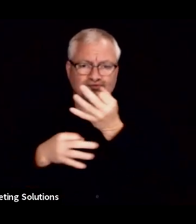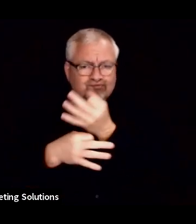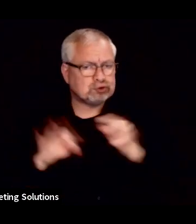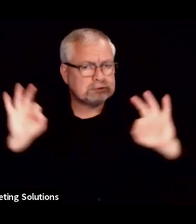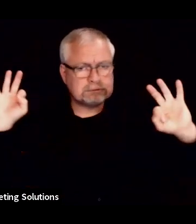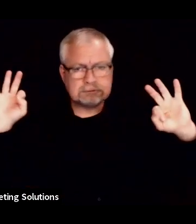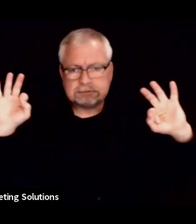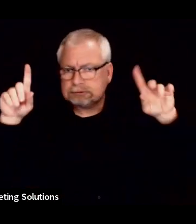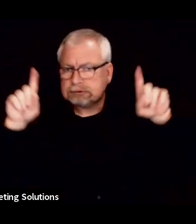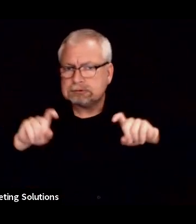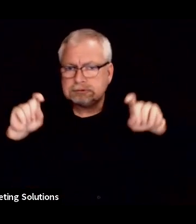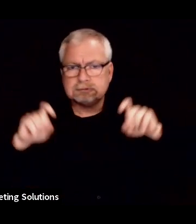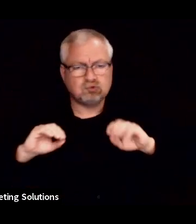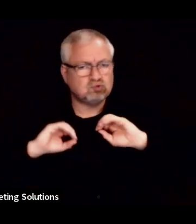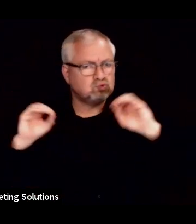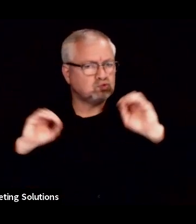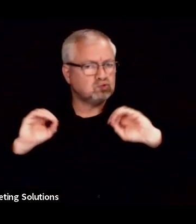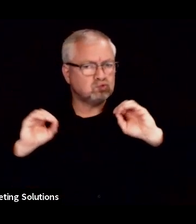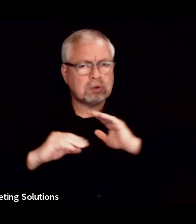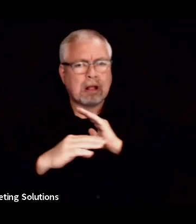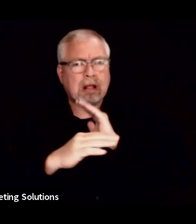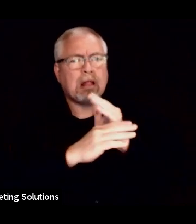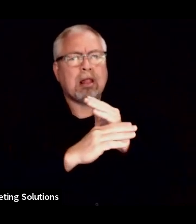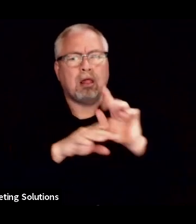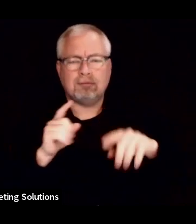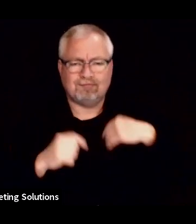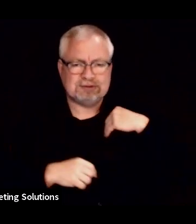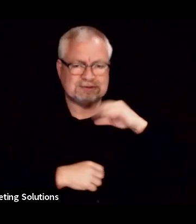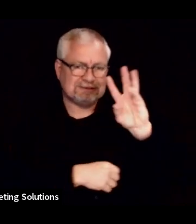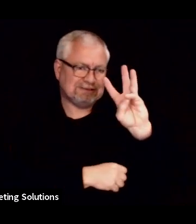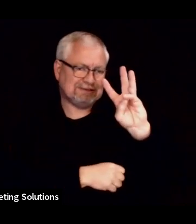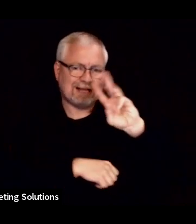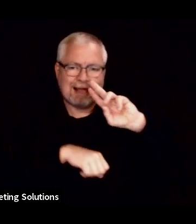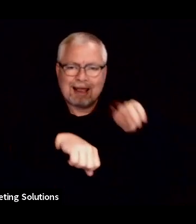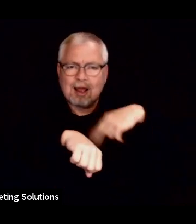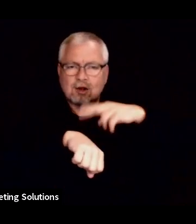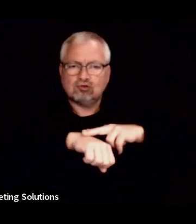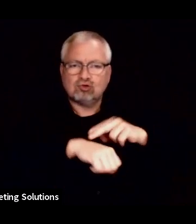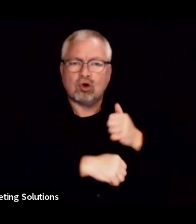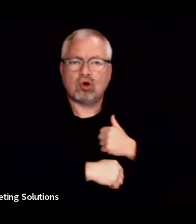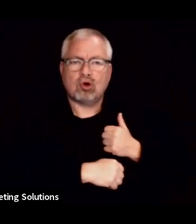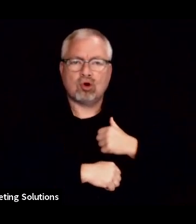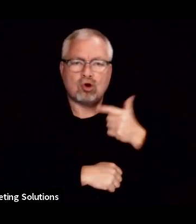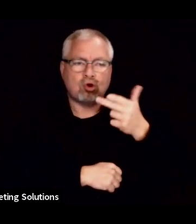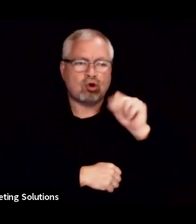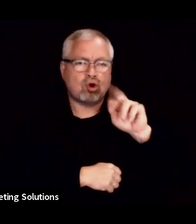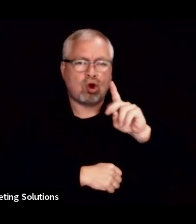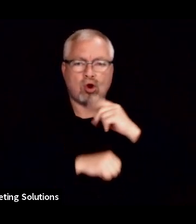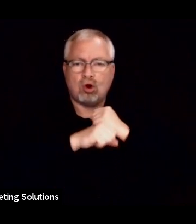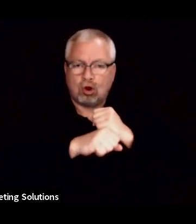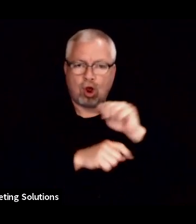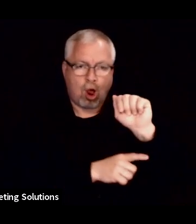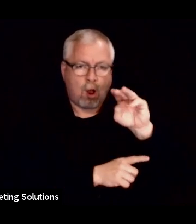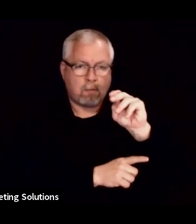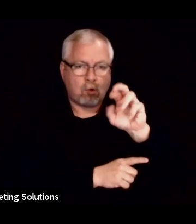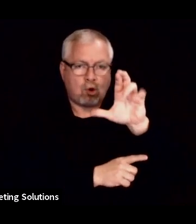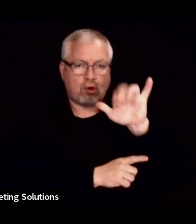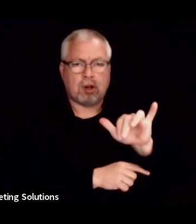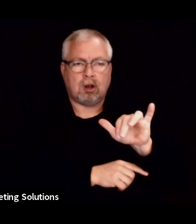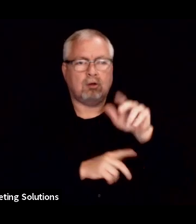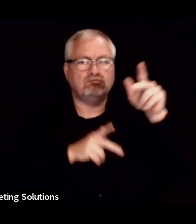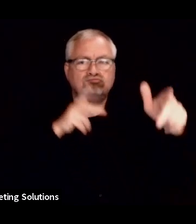6 National Guard Armory locations across the state throughout the holiday weekend. I believe a press release has just gone